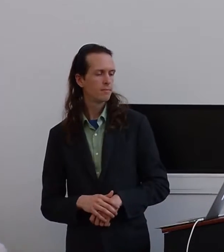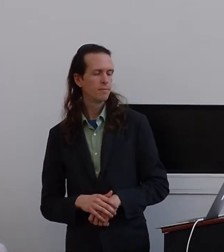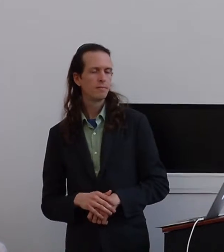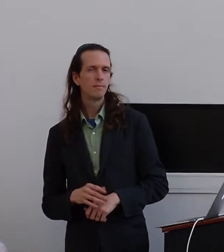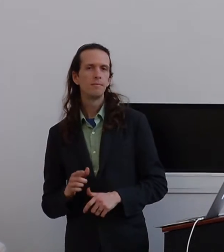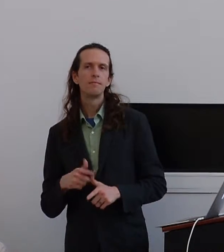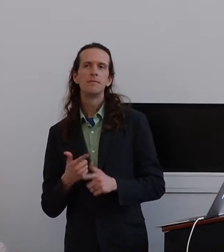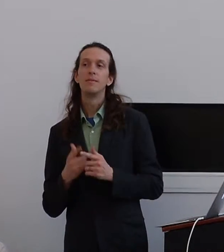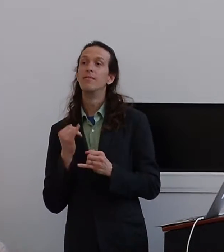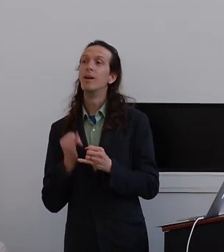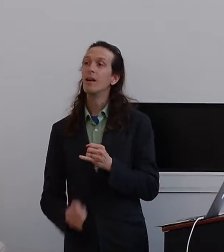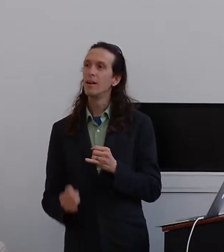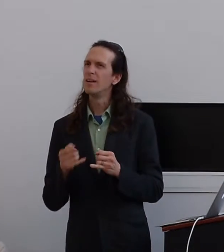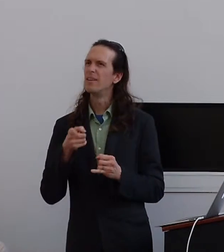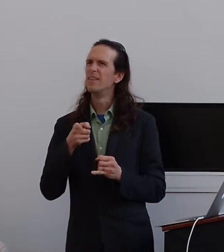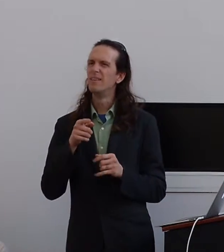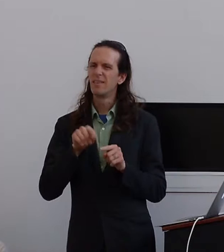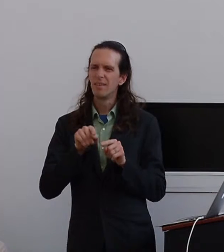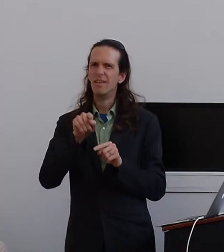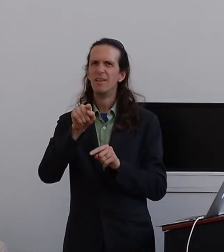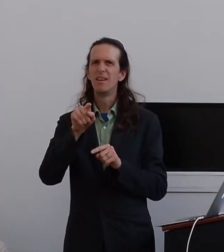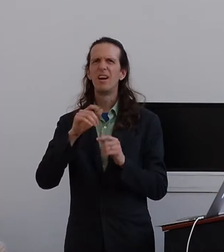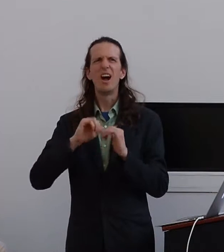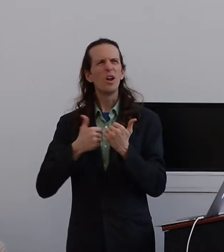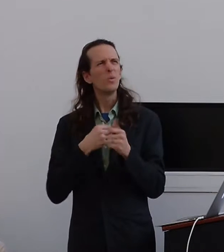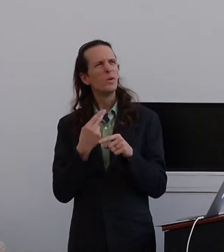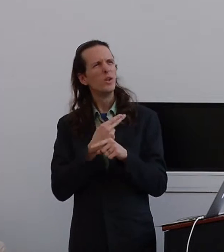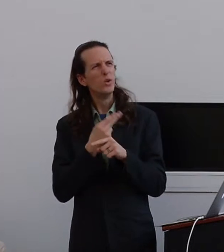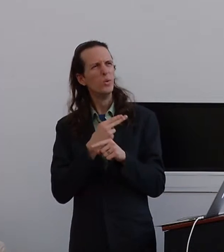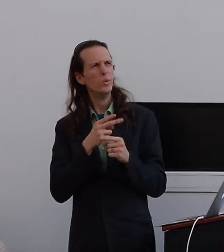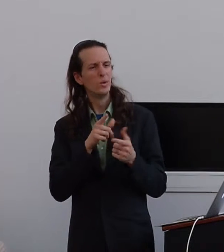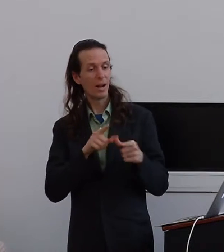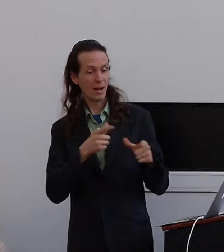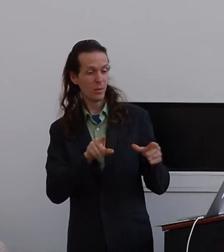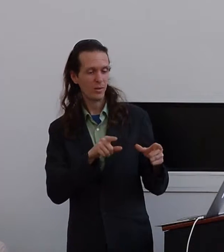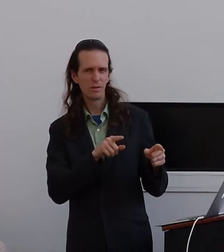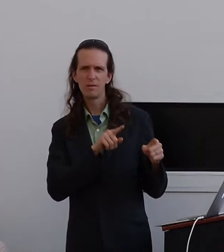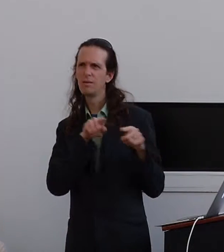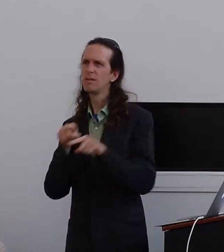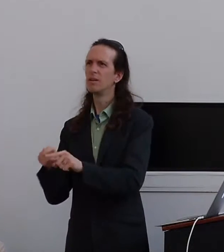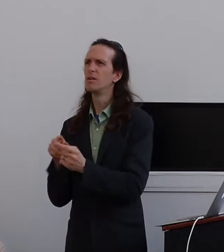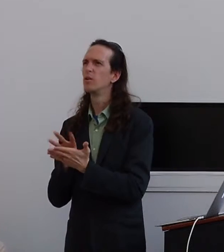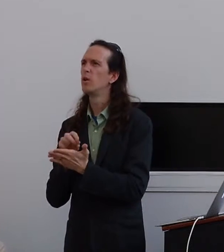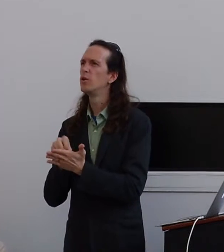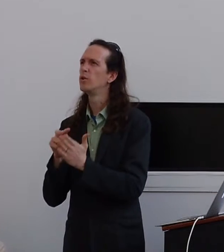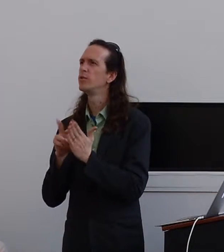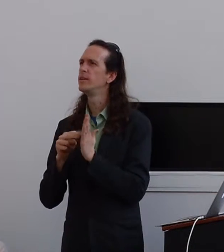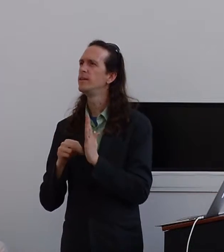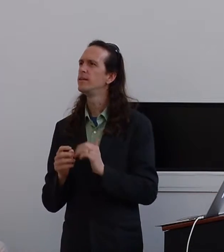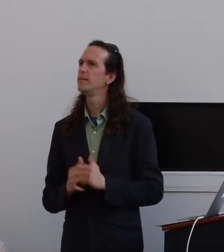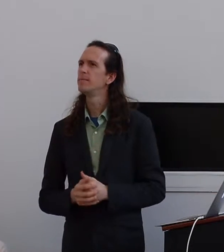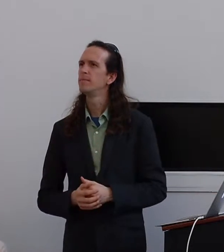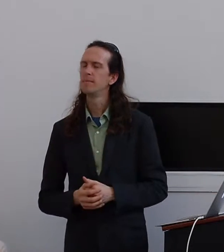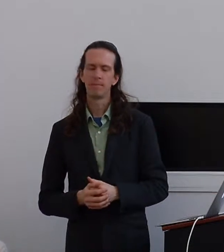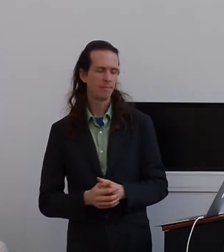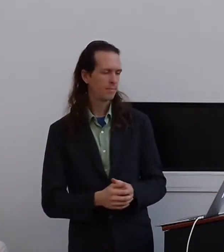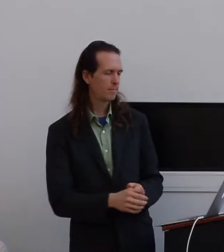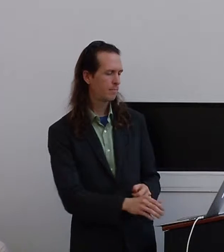languages in different contexts. Finally, building upon that foundation, we will explore more about how